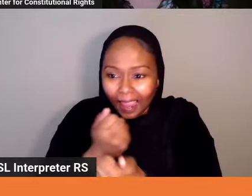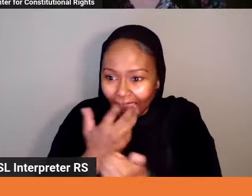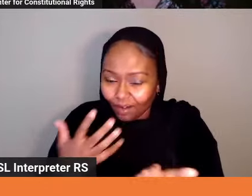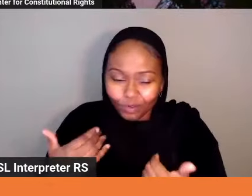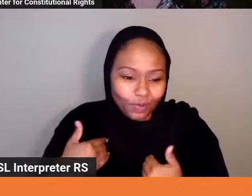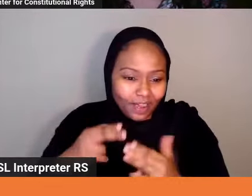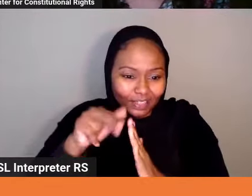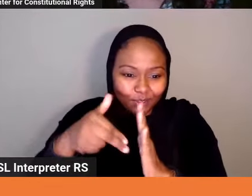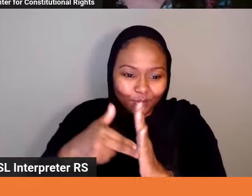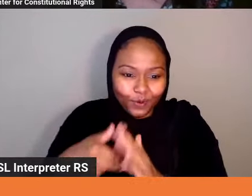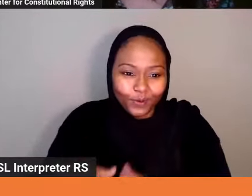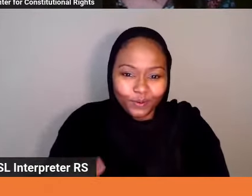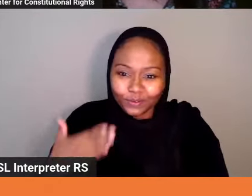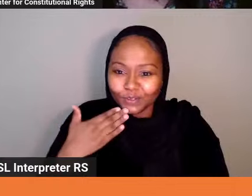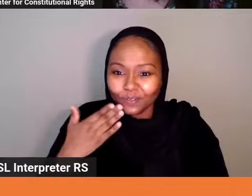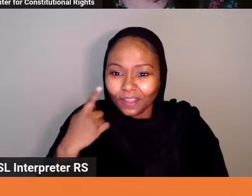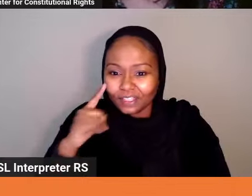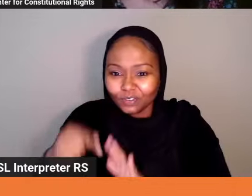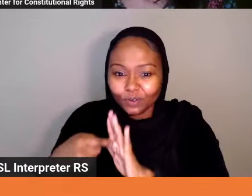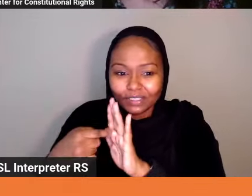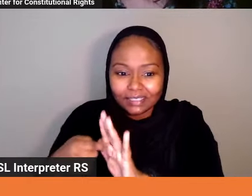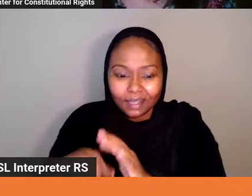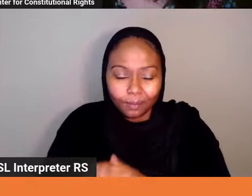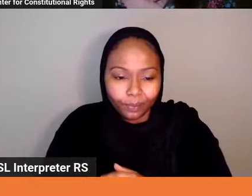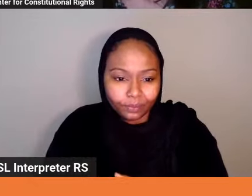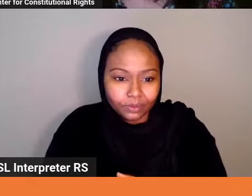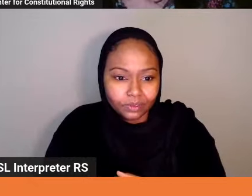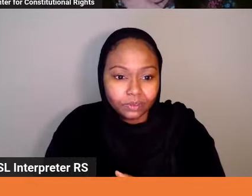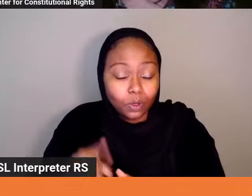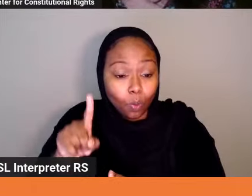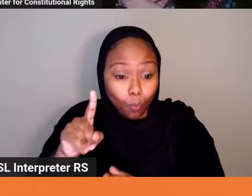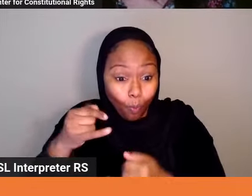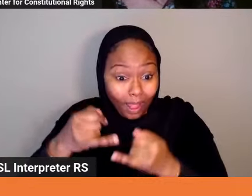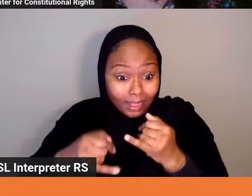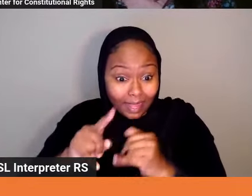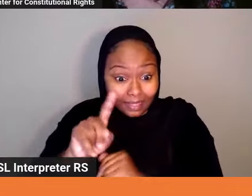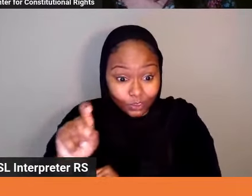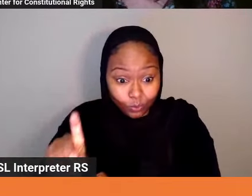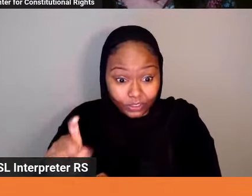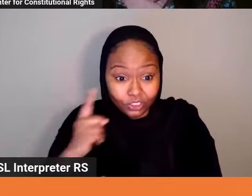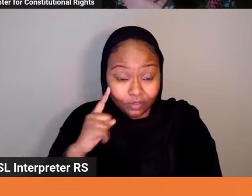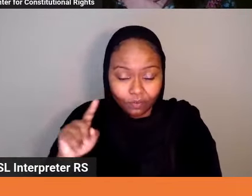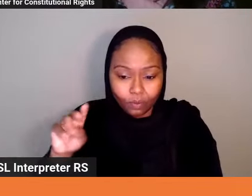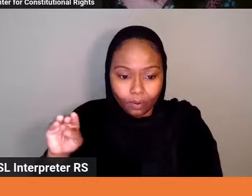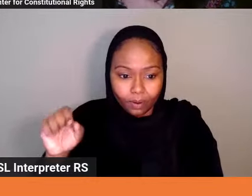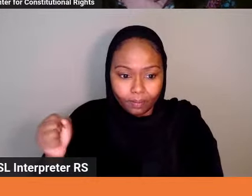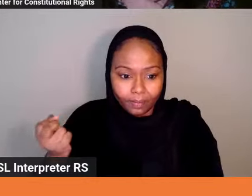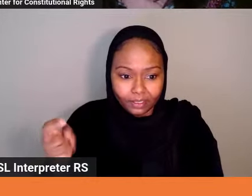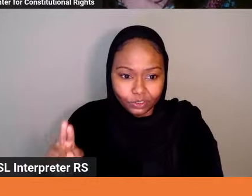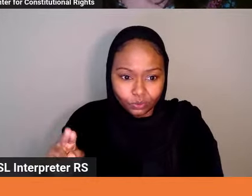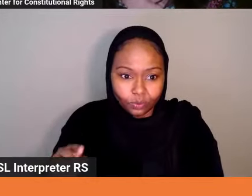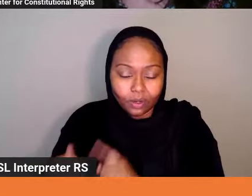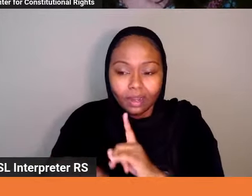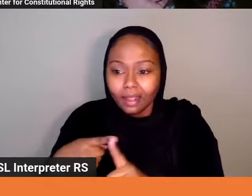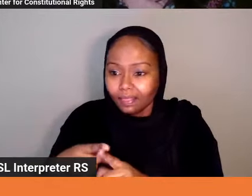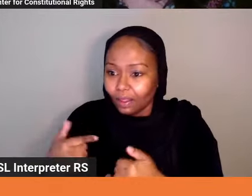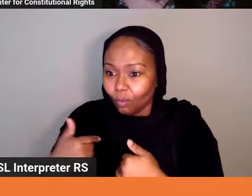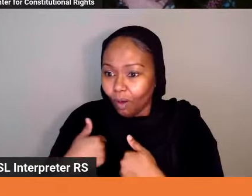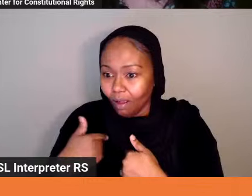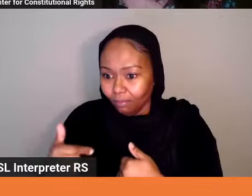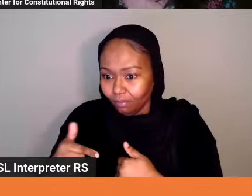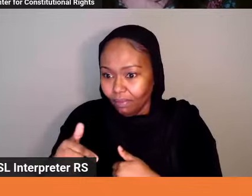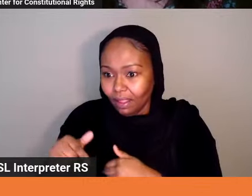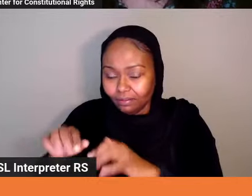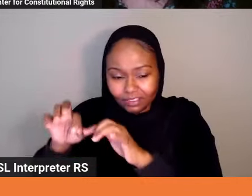So thanks for those examples. One last question for Mansoor, and then we'll ask some of the audience questions. Thanks